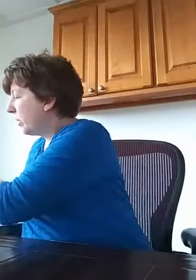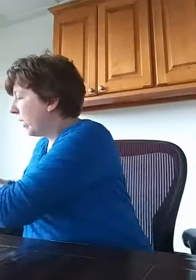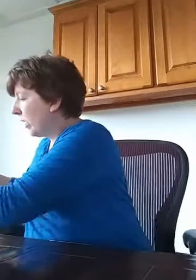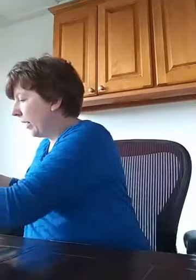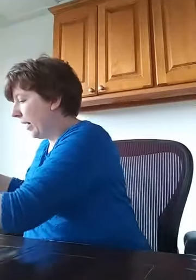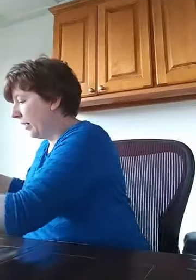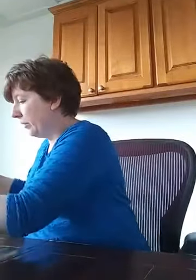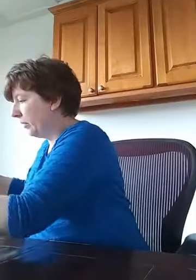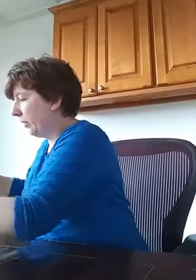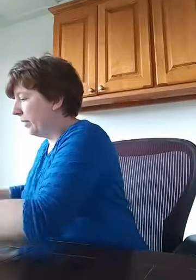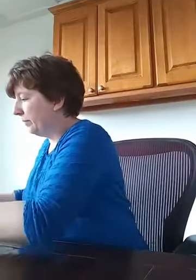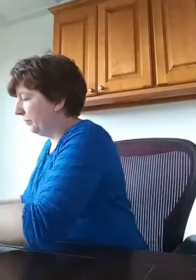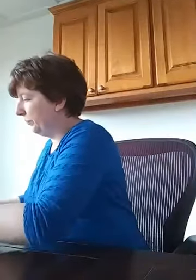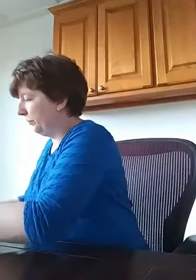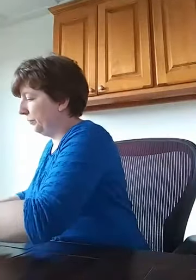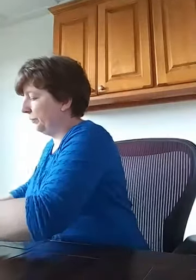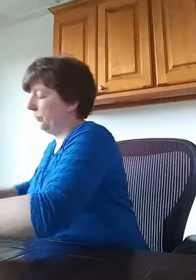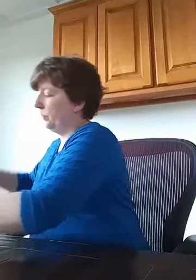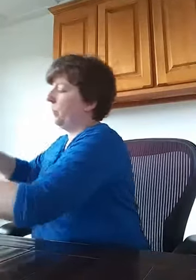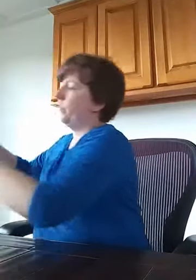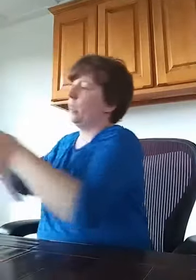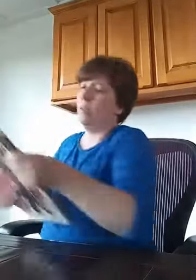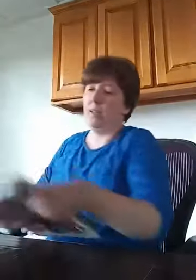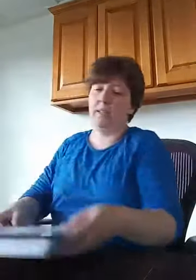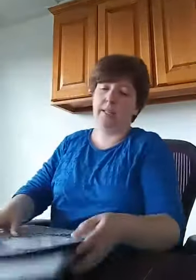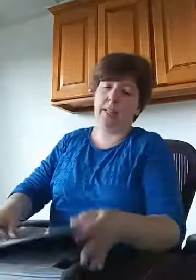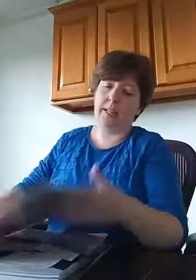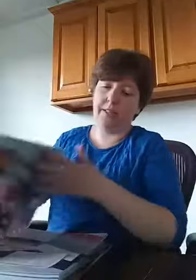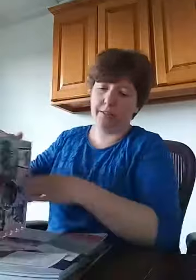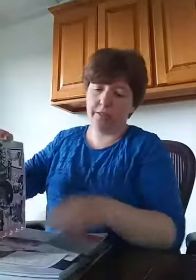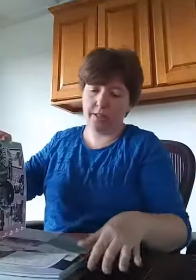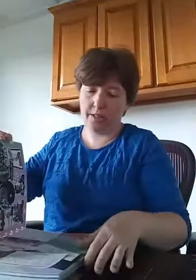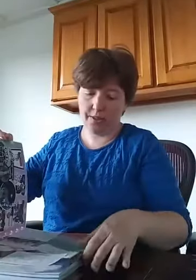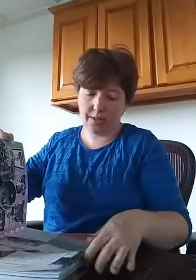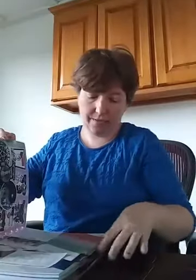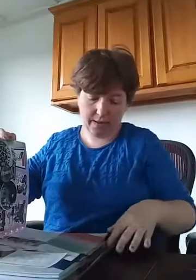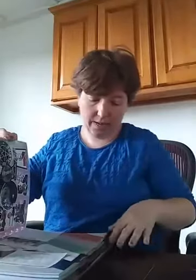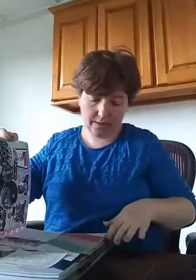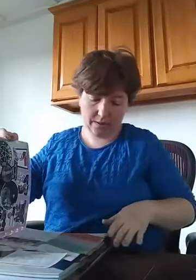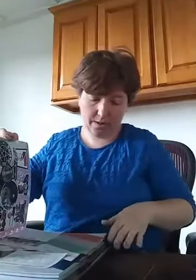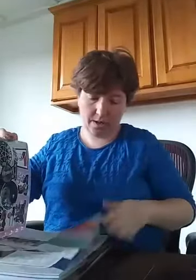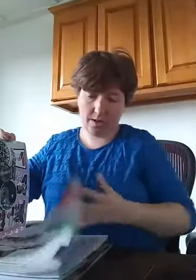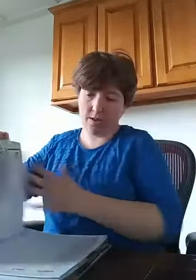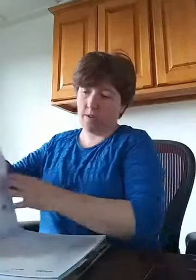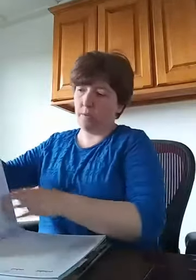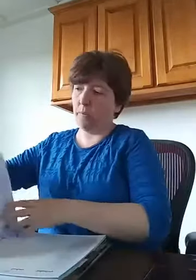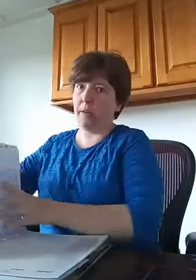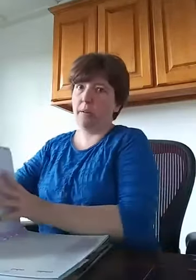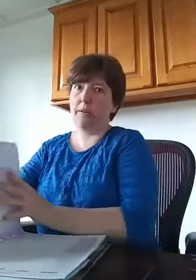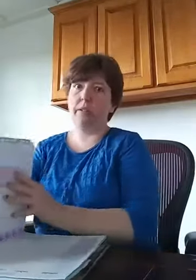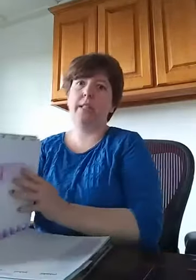my calendar here, because it's easier to think of a calendar when we go over these